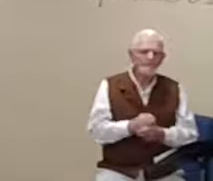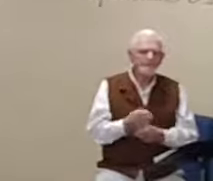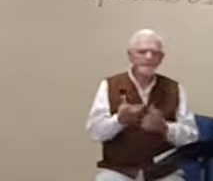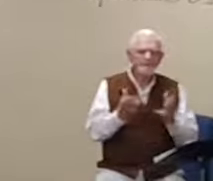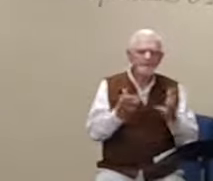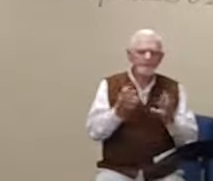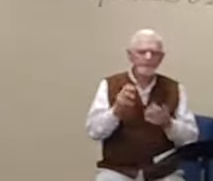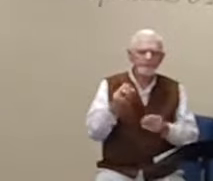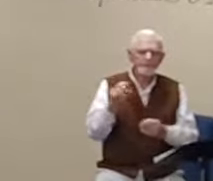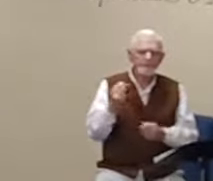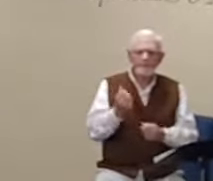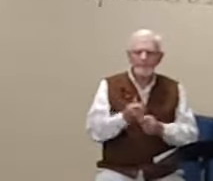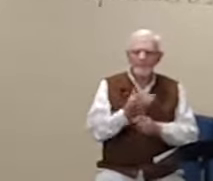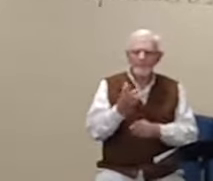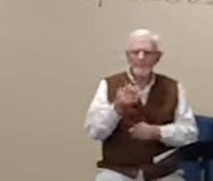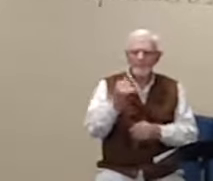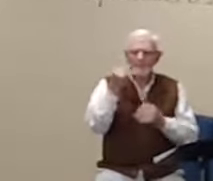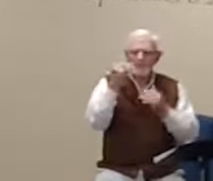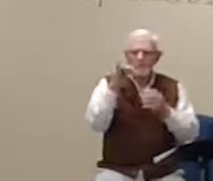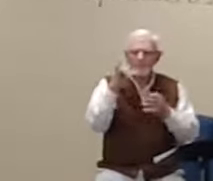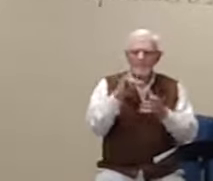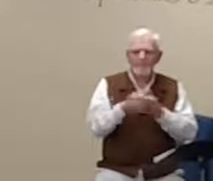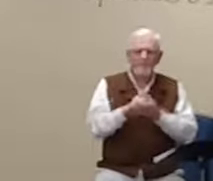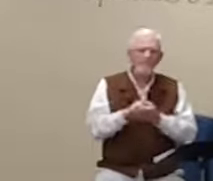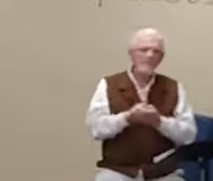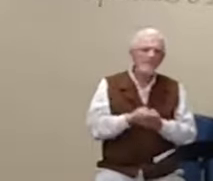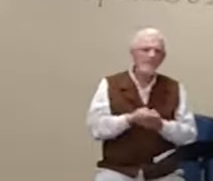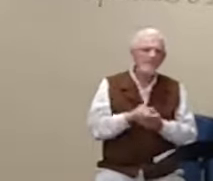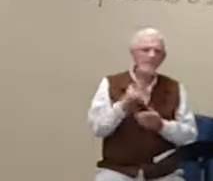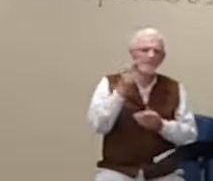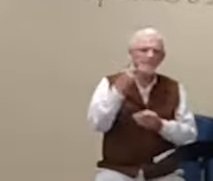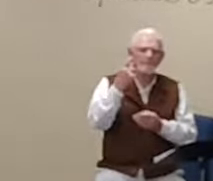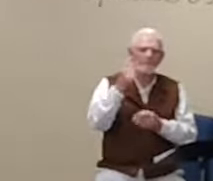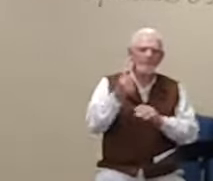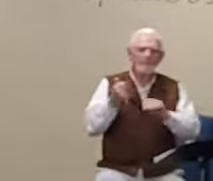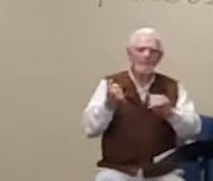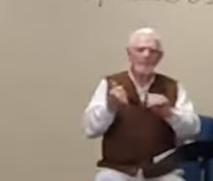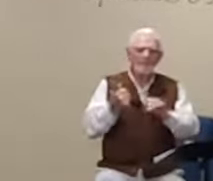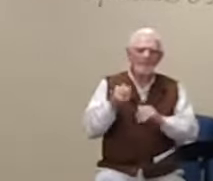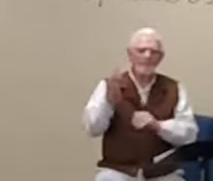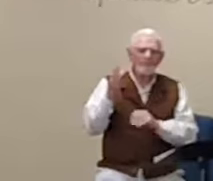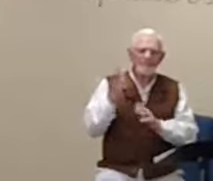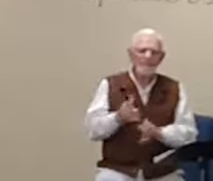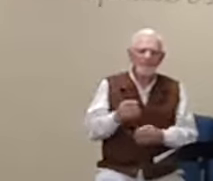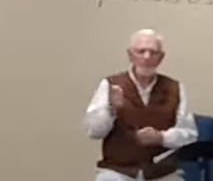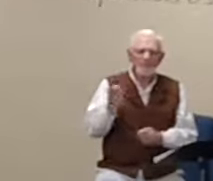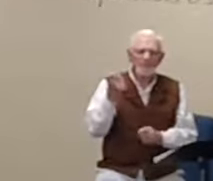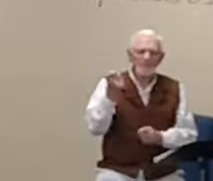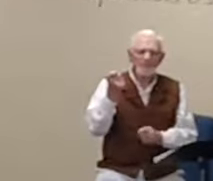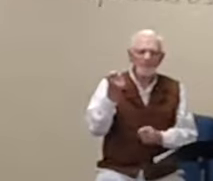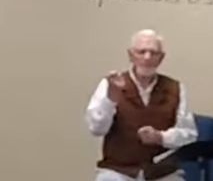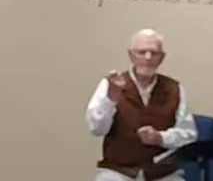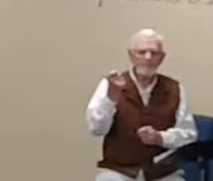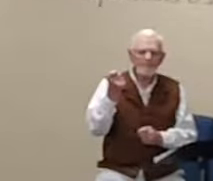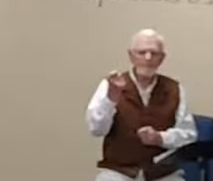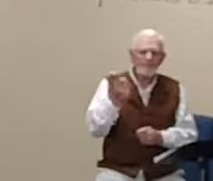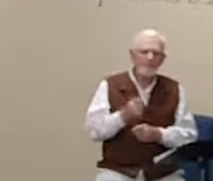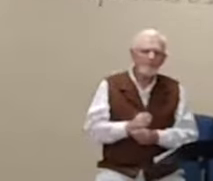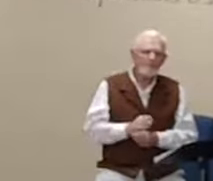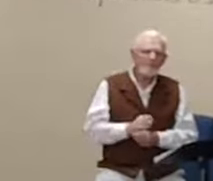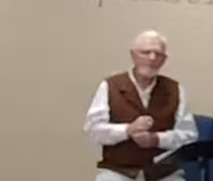the idea of, you know, kind of the methodology behind the ministry was win 'em, wet 'em, and work 'em. You know, that was that kind of a